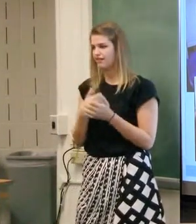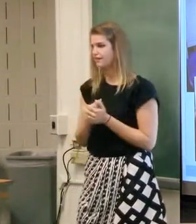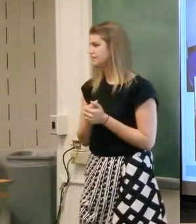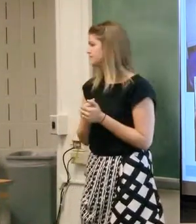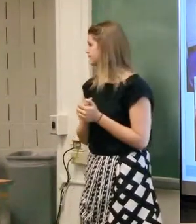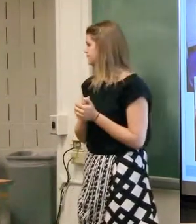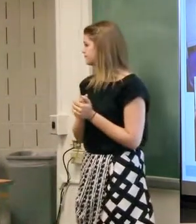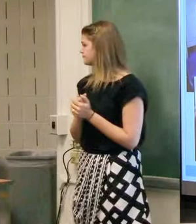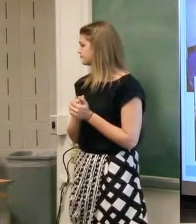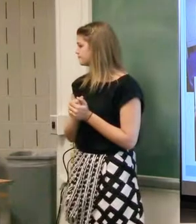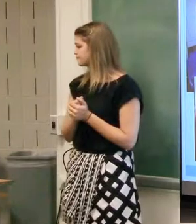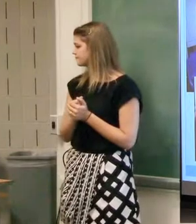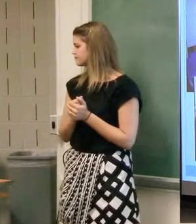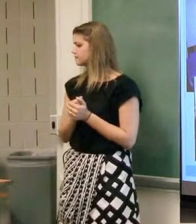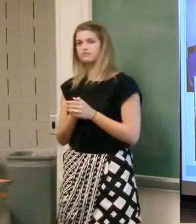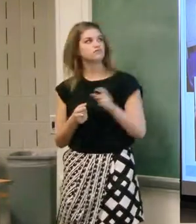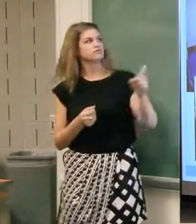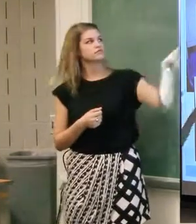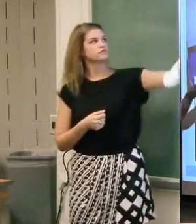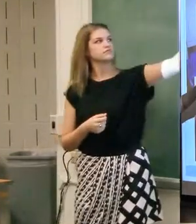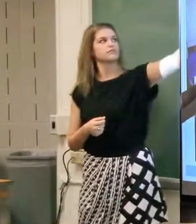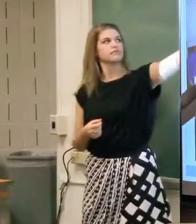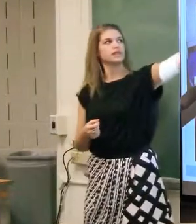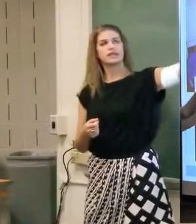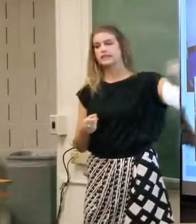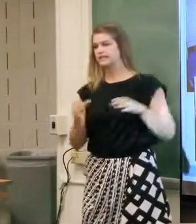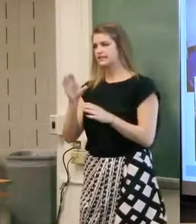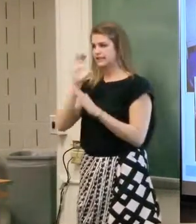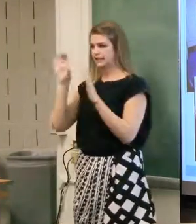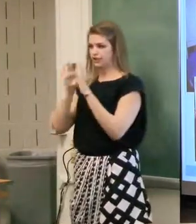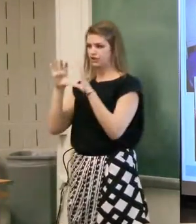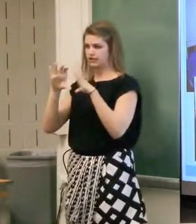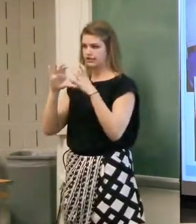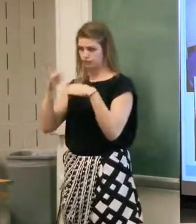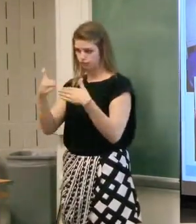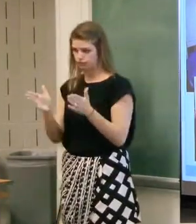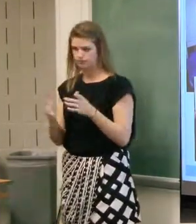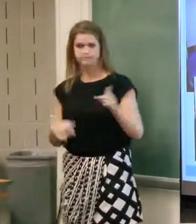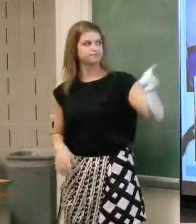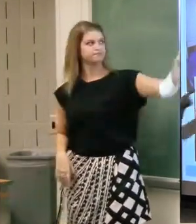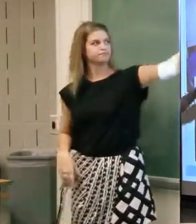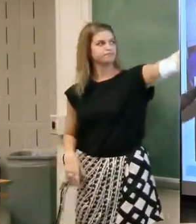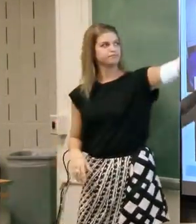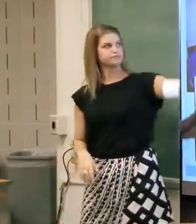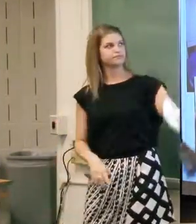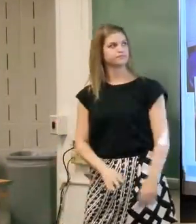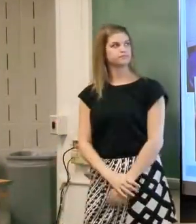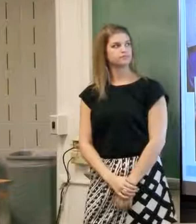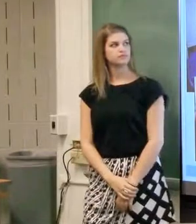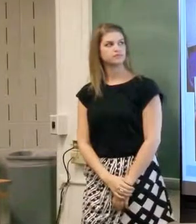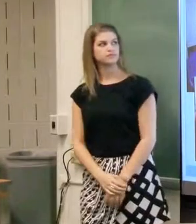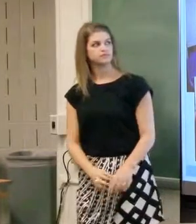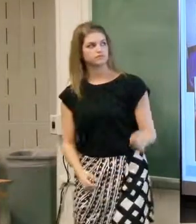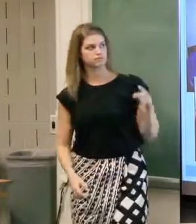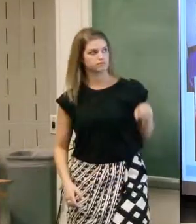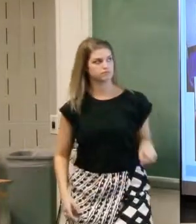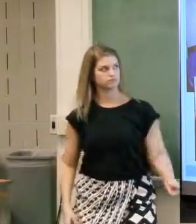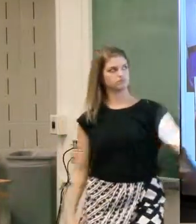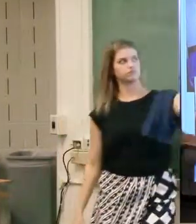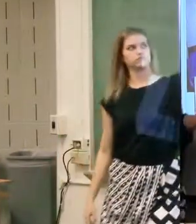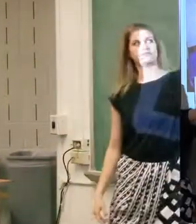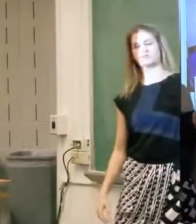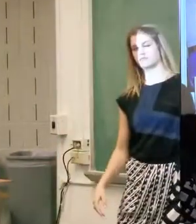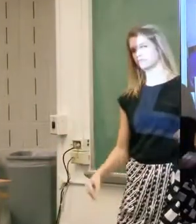story. The next one, just a picture of the classroom that I was in. And then followed